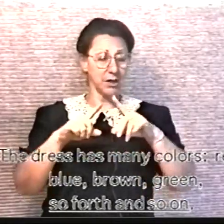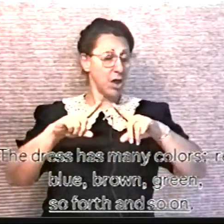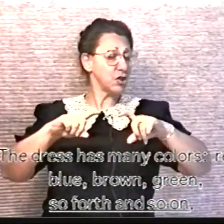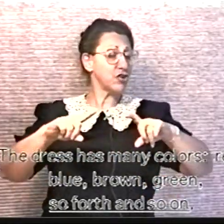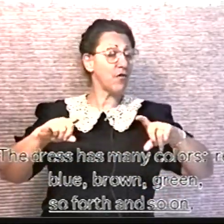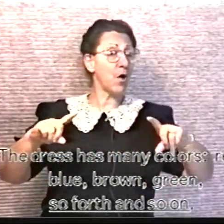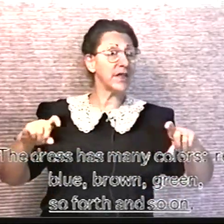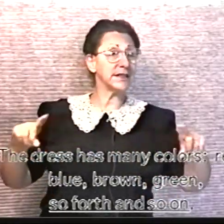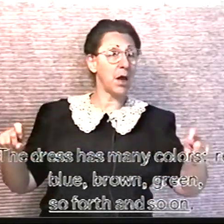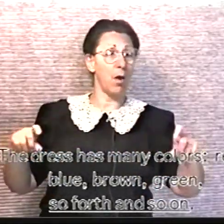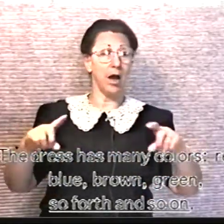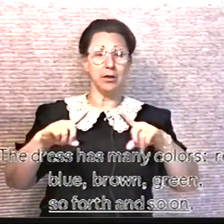so forth and so on.